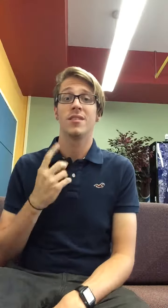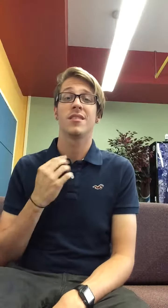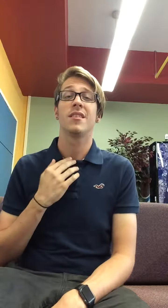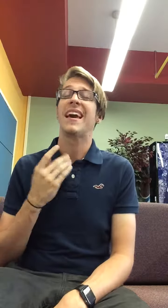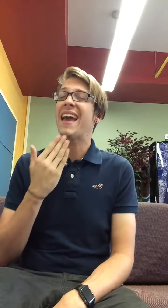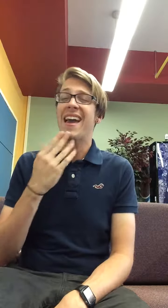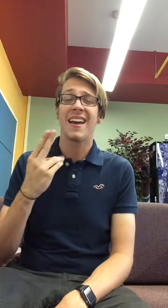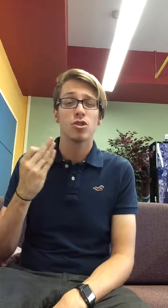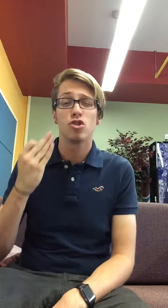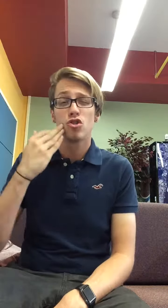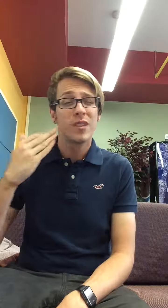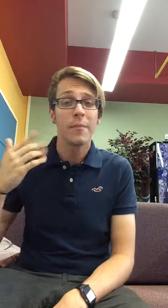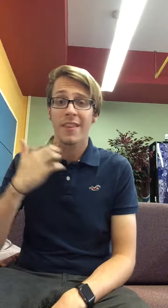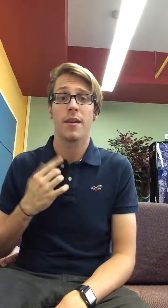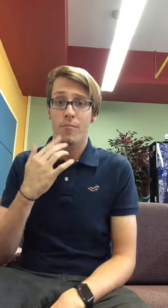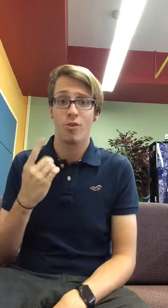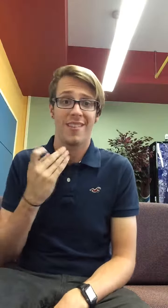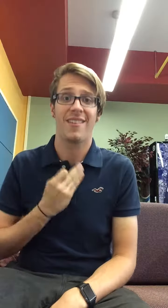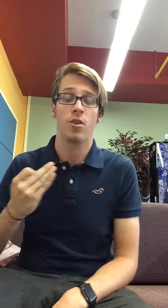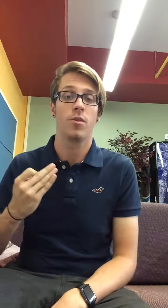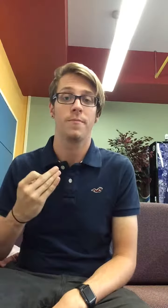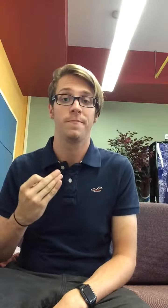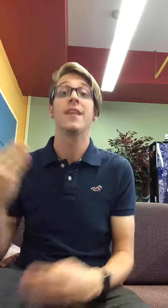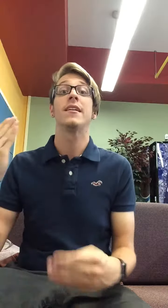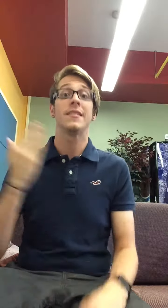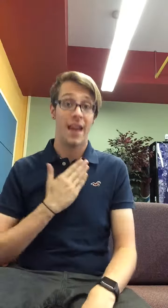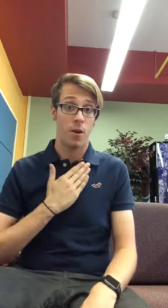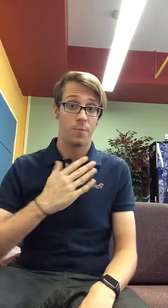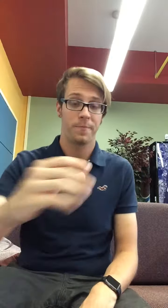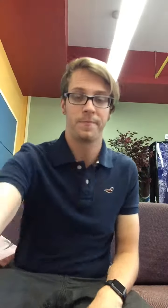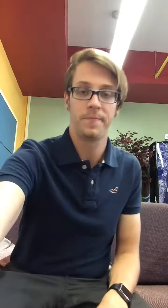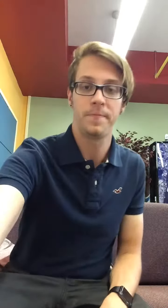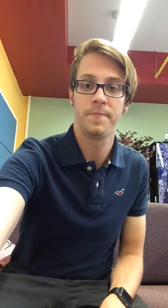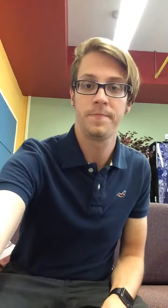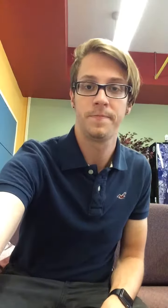important here. Now, the calculator issues. The calculator